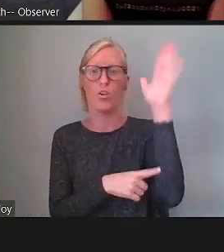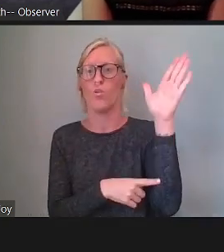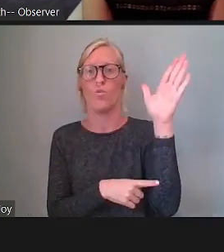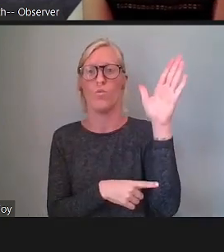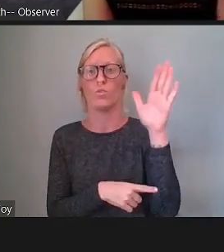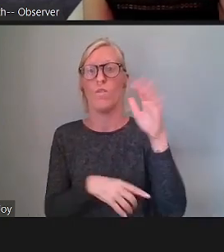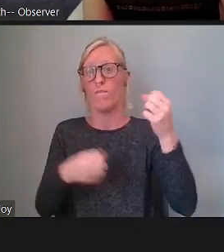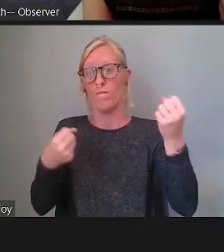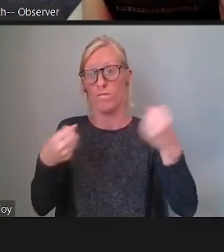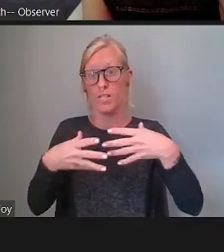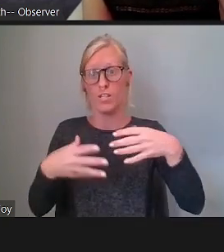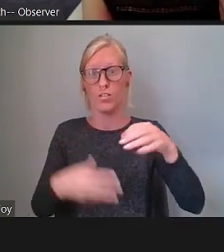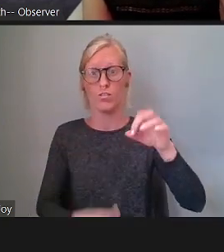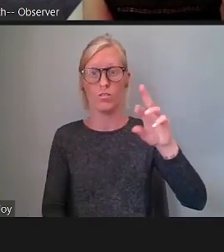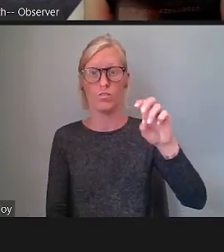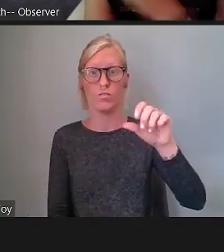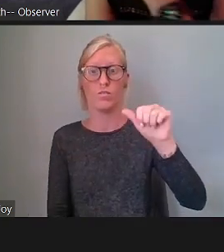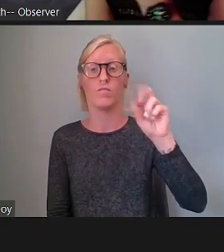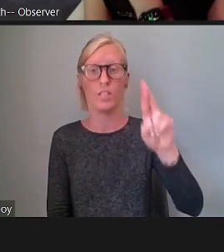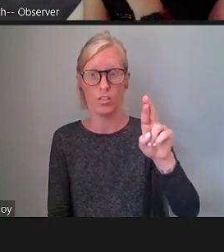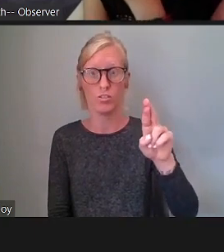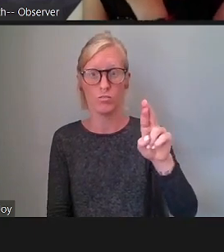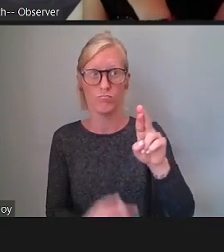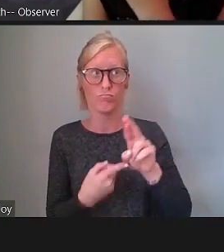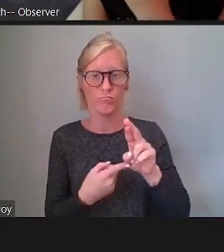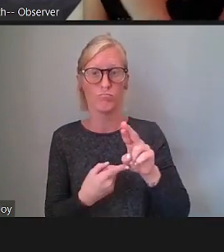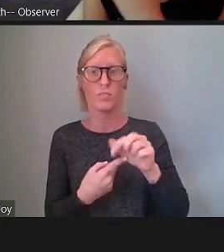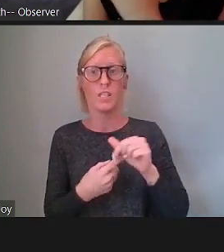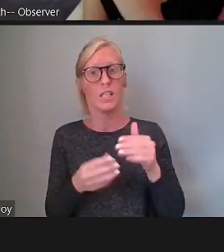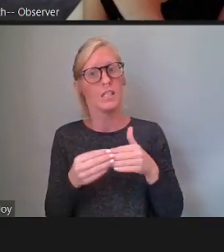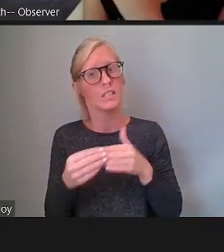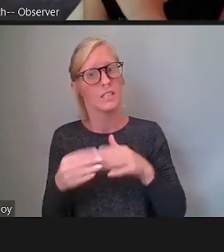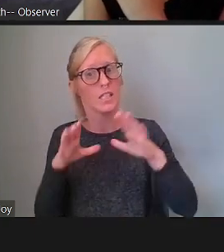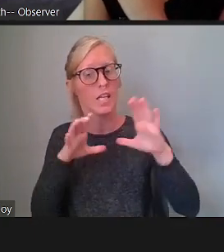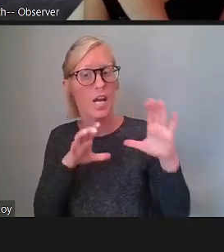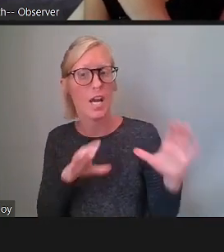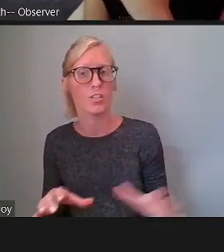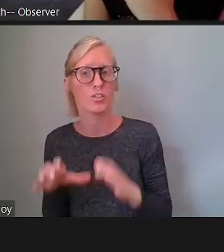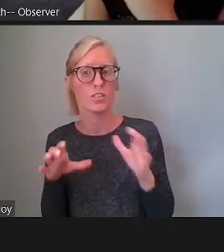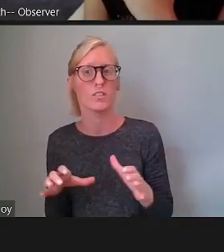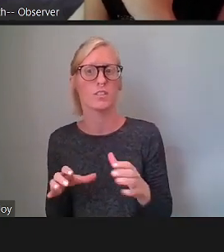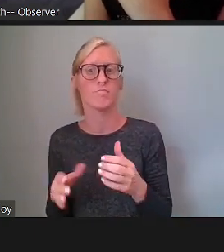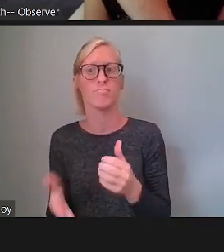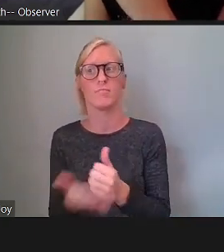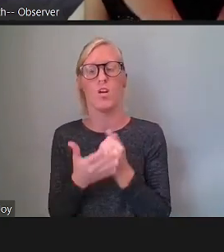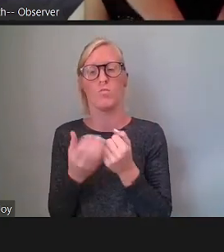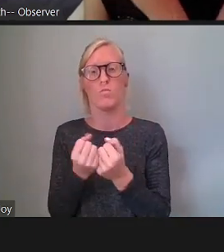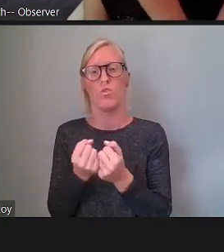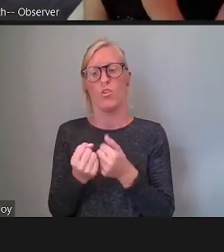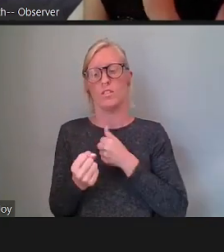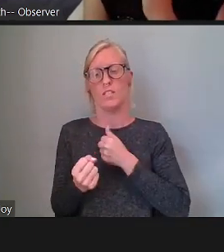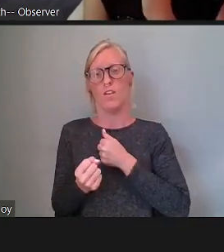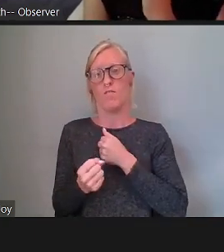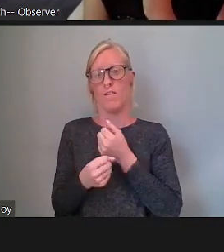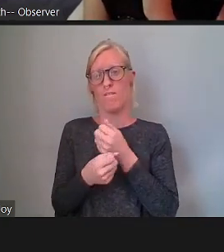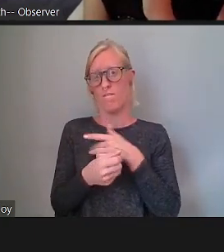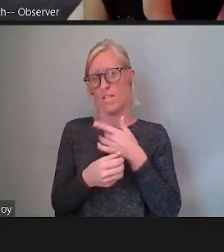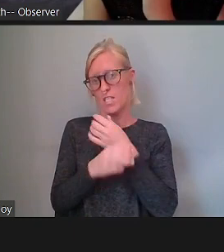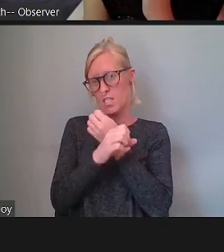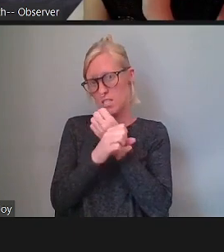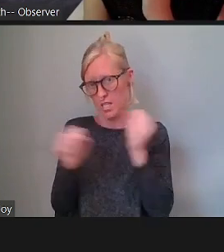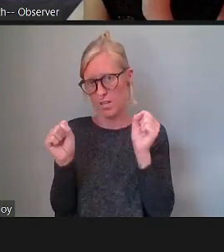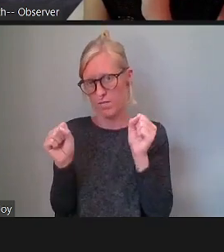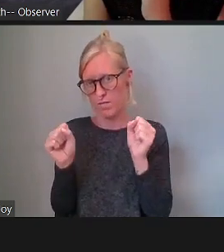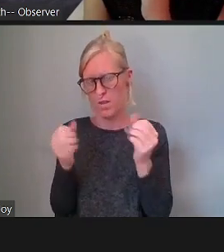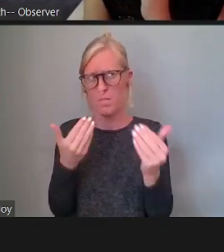can sometimes lead us to take actions which help to keep ourselves safe. And sometimes it can lead us to actions which